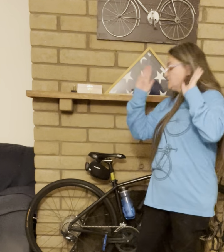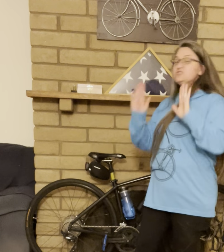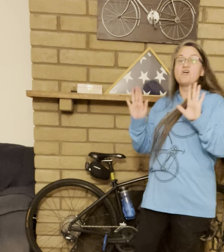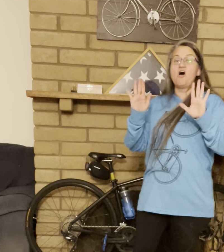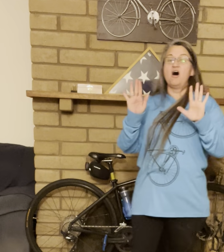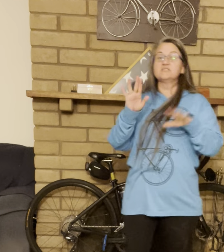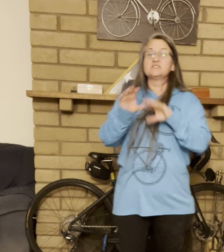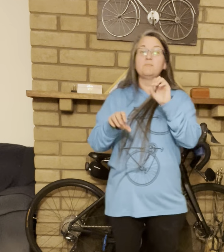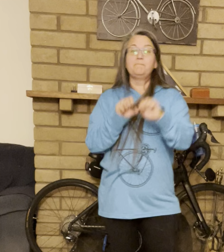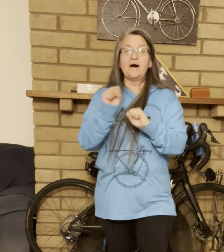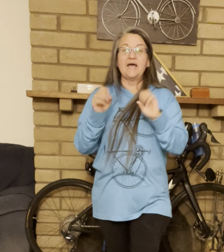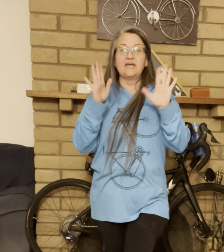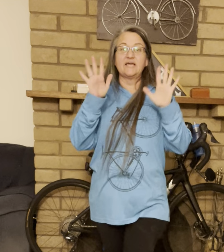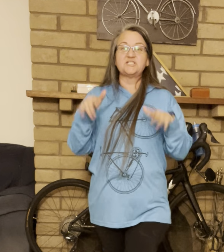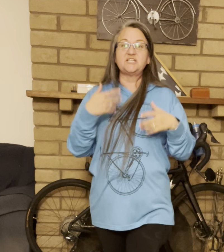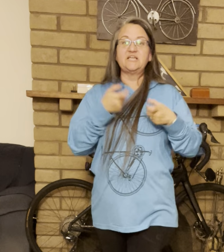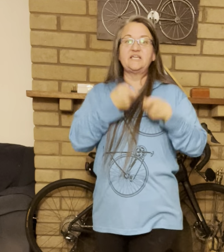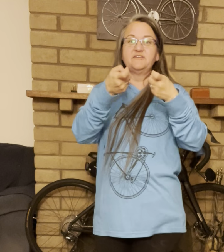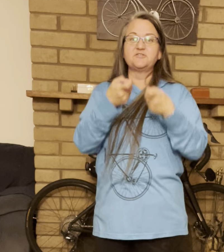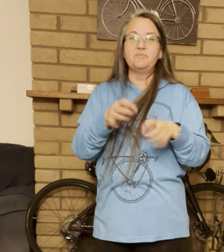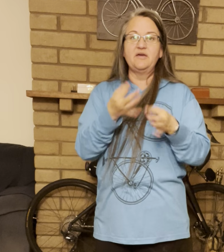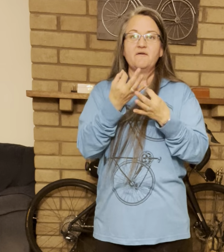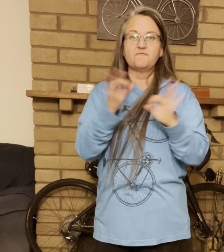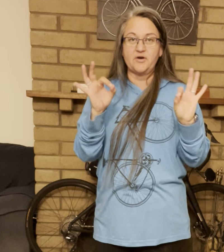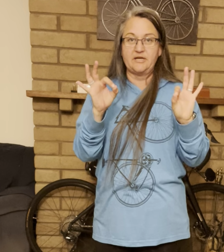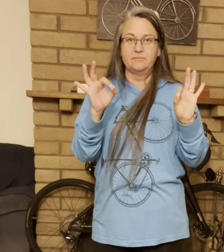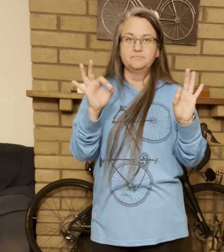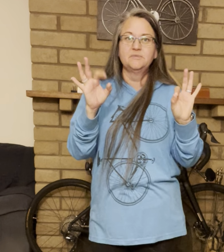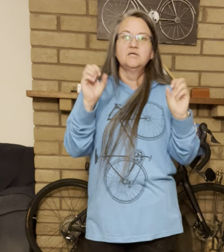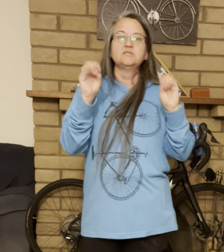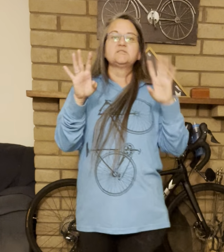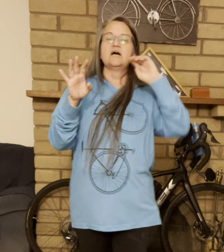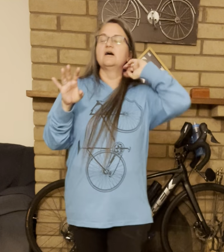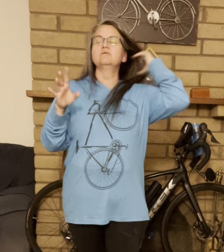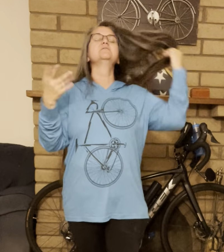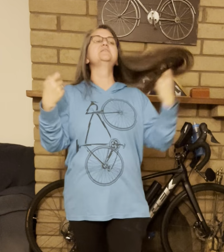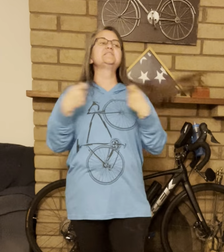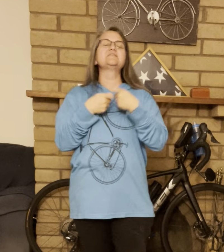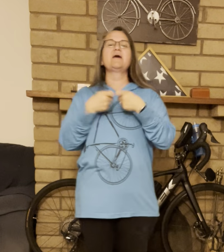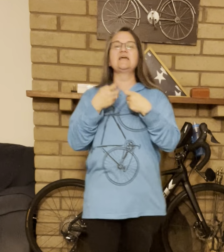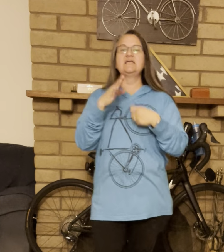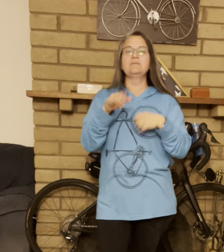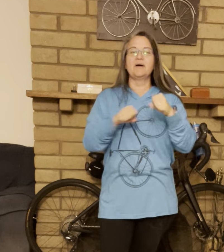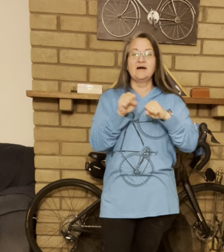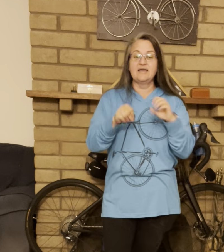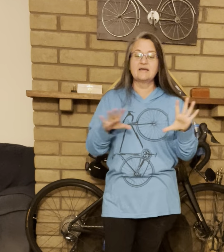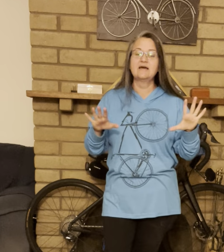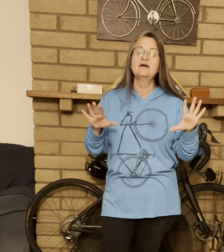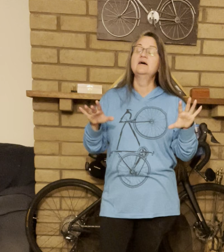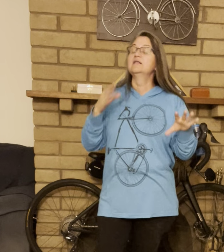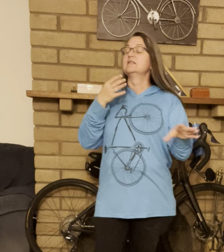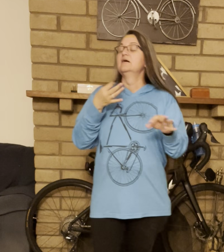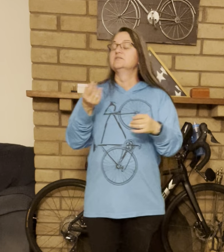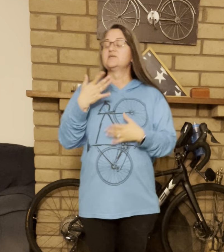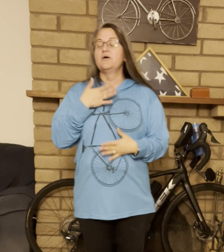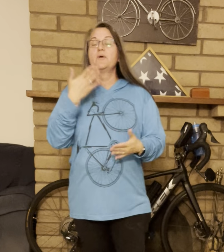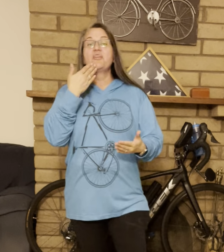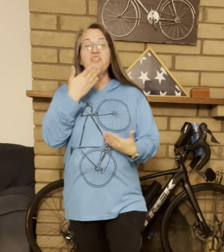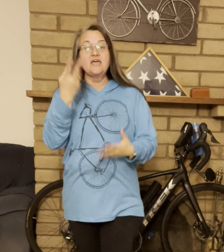an awesome bike, and she gives me freedom. So this is my e-bike. So thank you